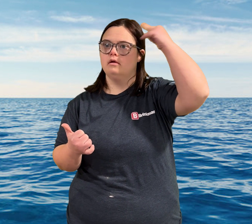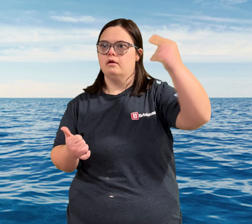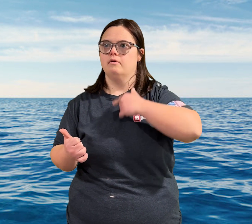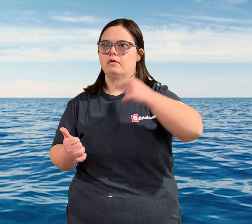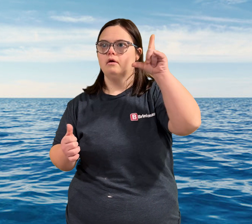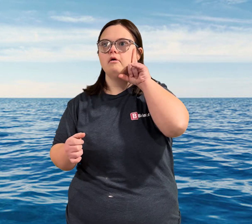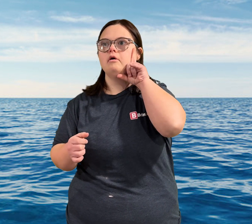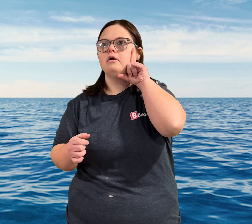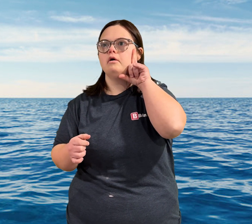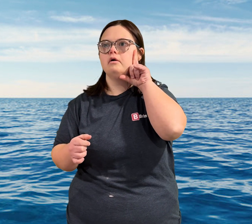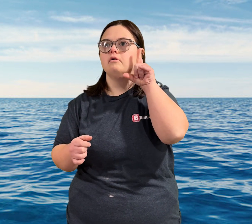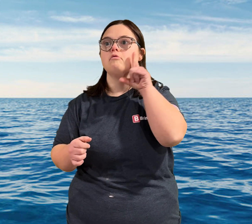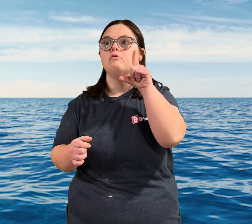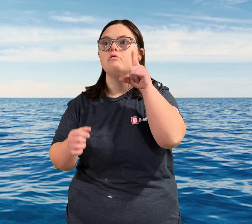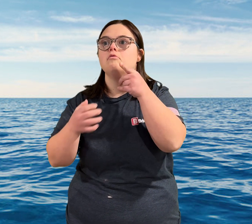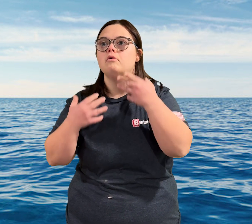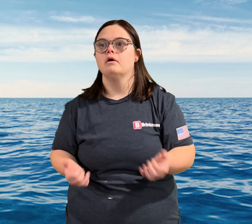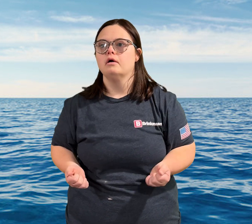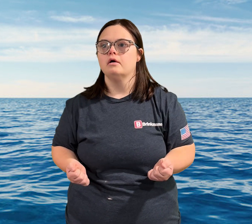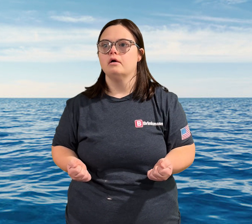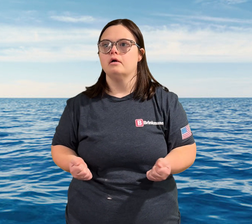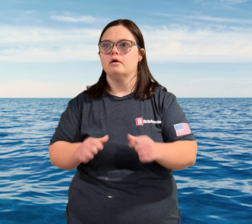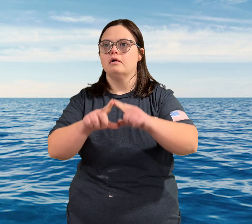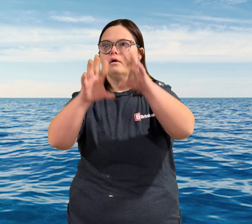girl? Girl who has everything.